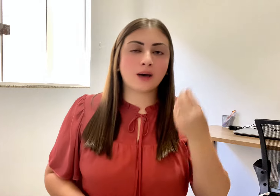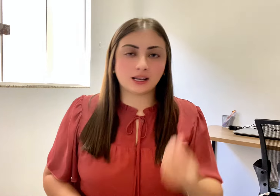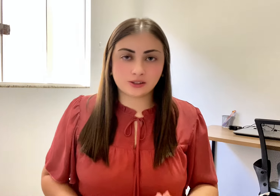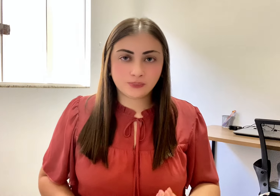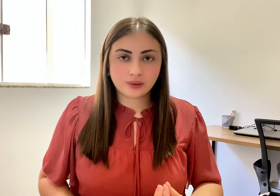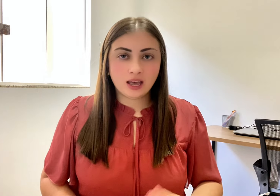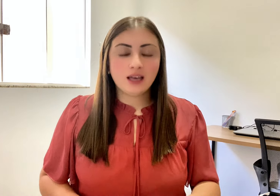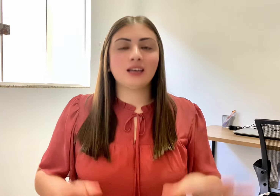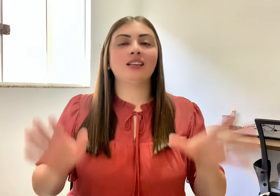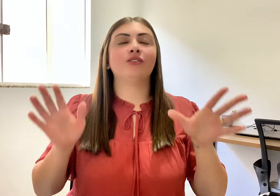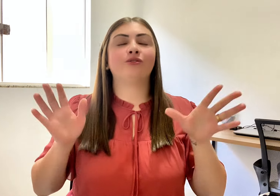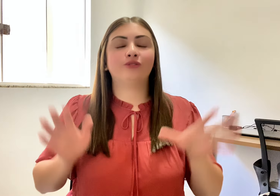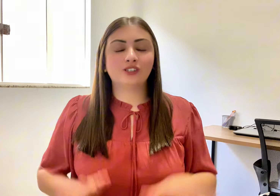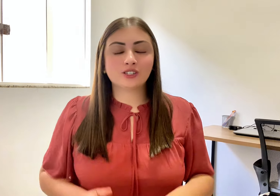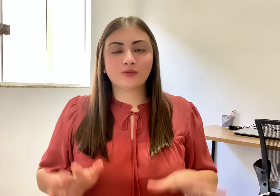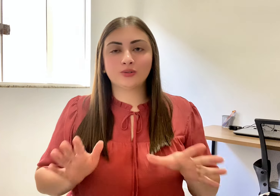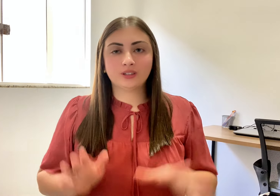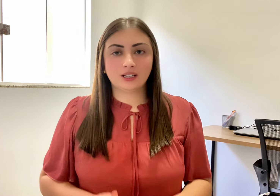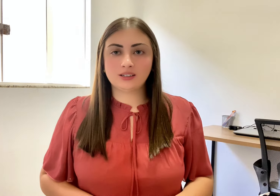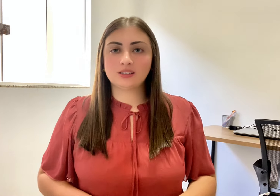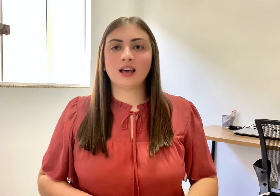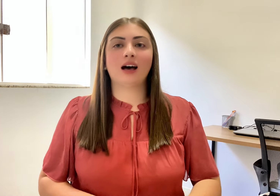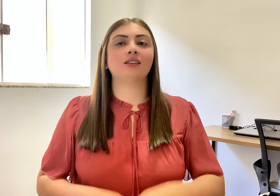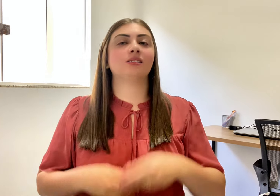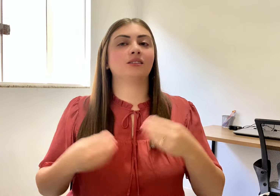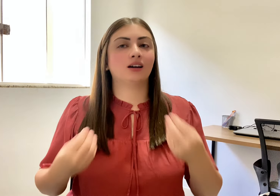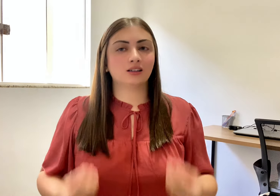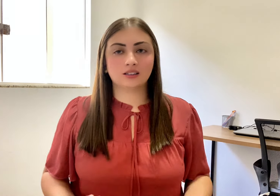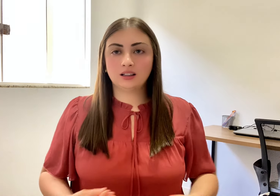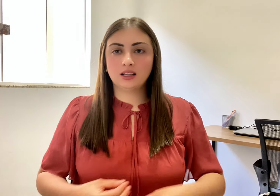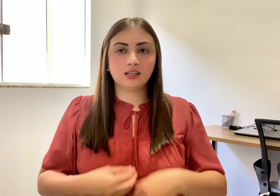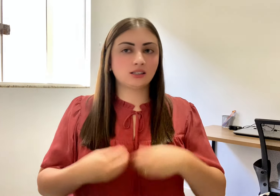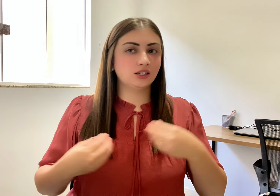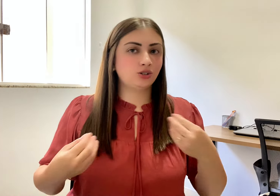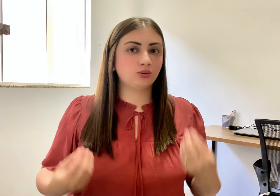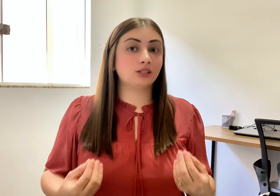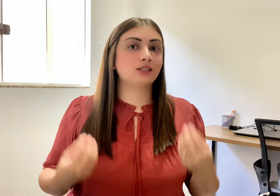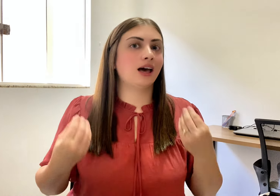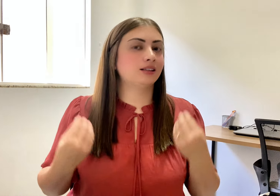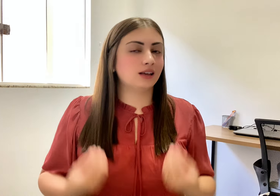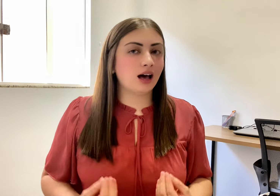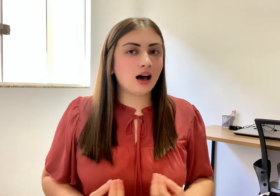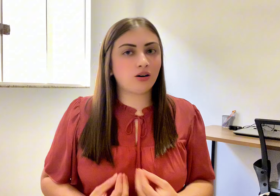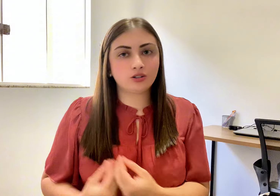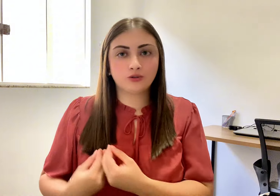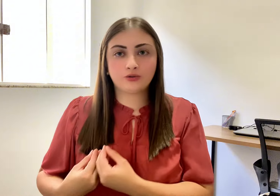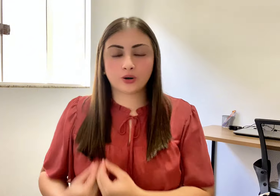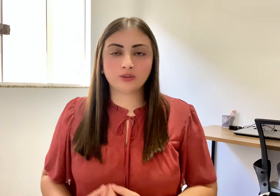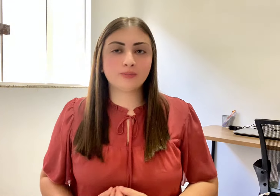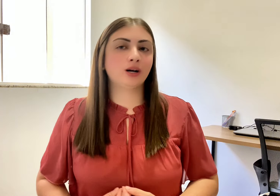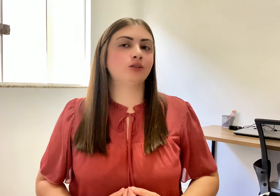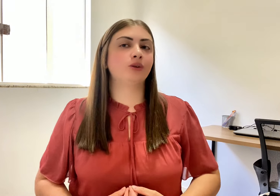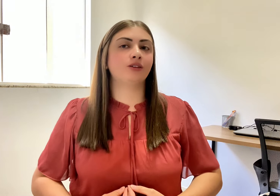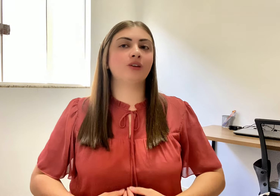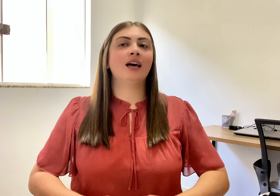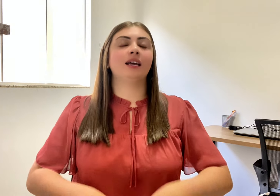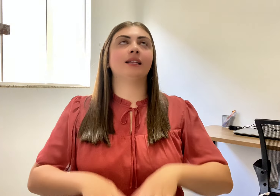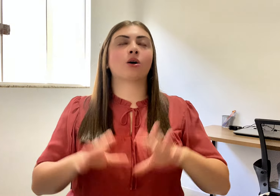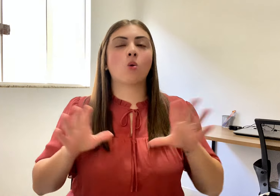mind. In the first few days, I started listening to the Theta audio from the Money Wave in a